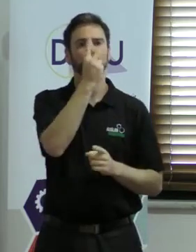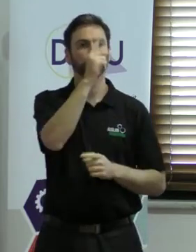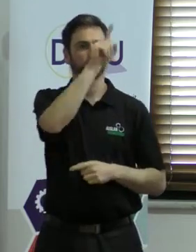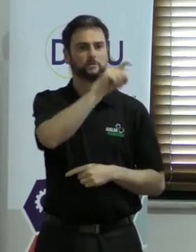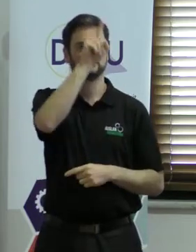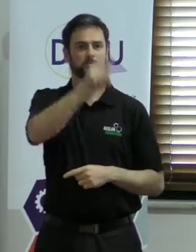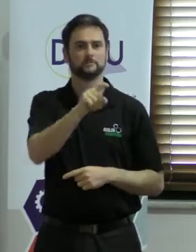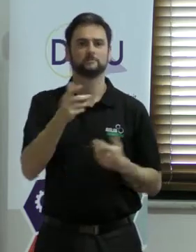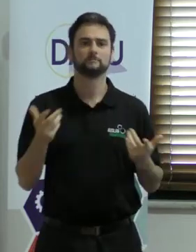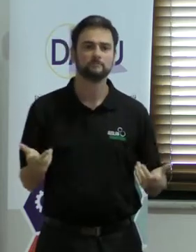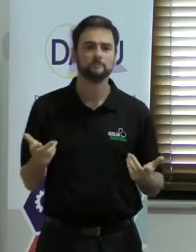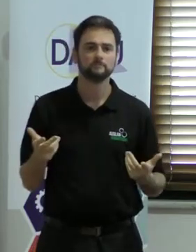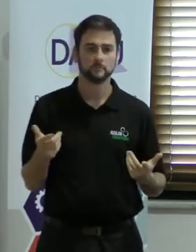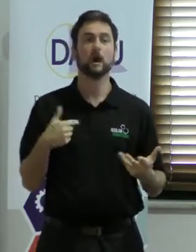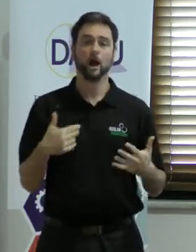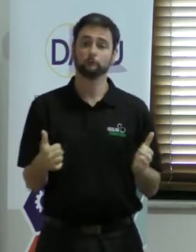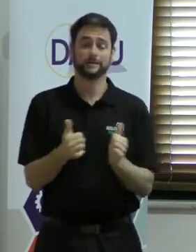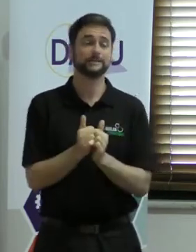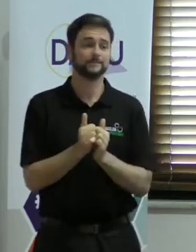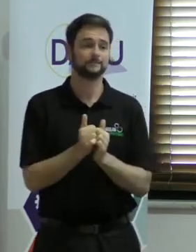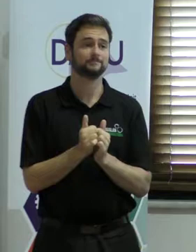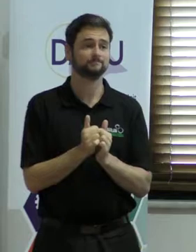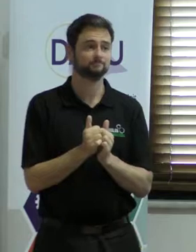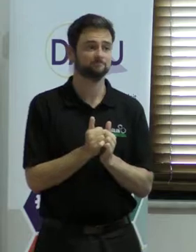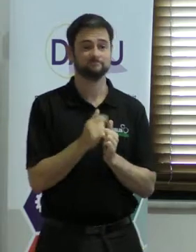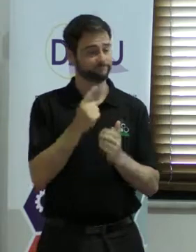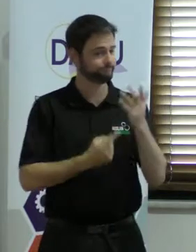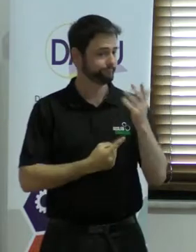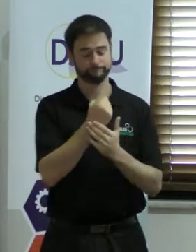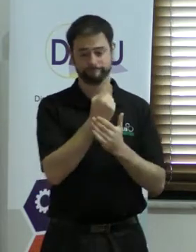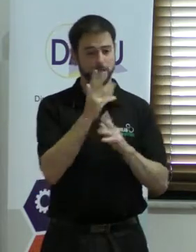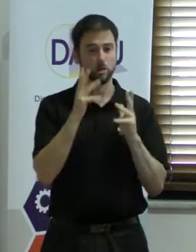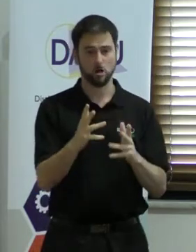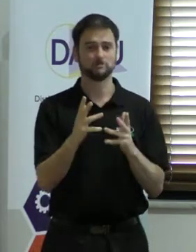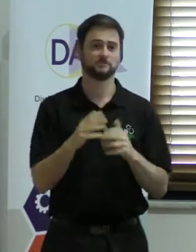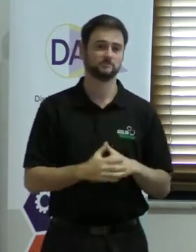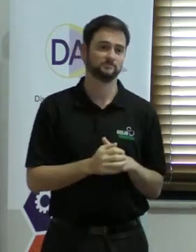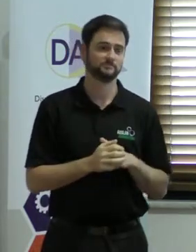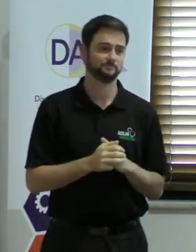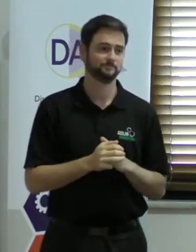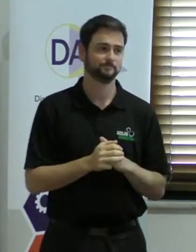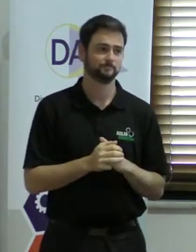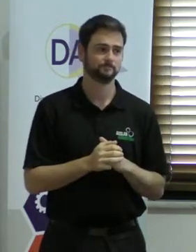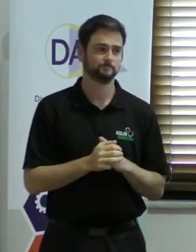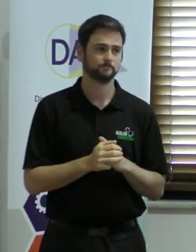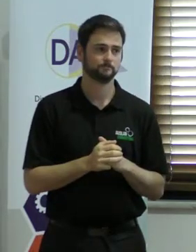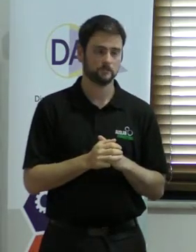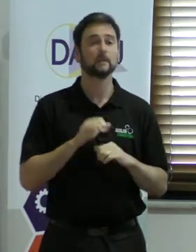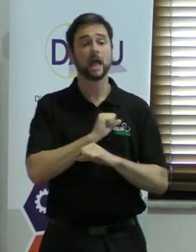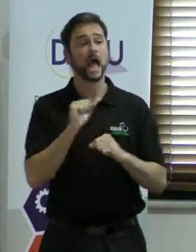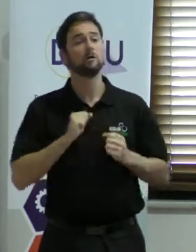completely agree with that, because that happened even with our